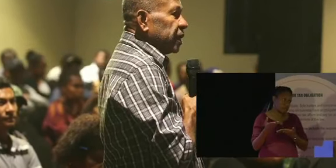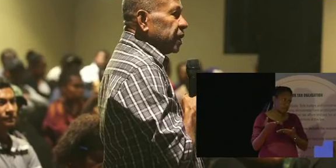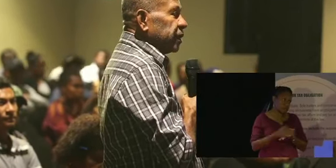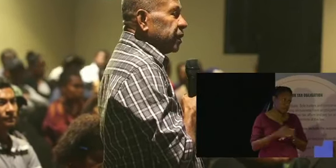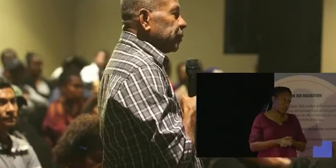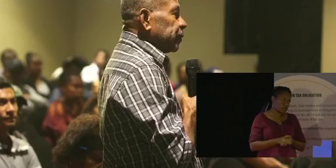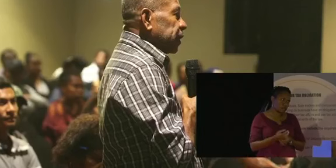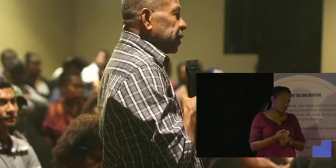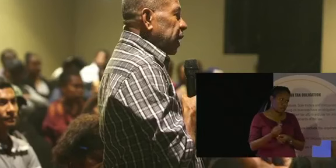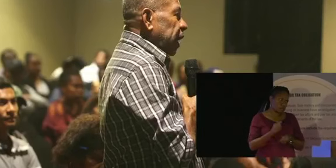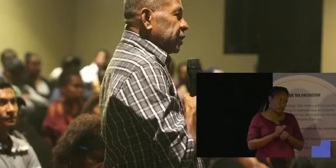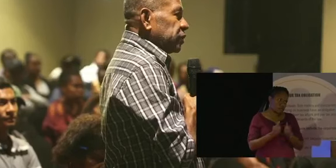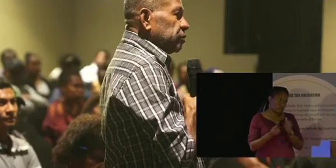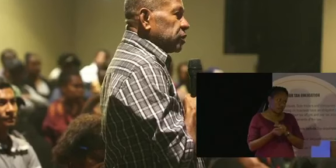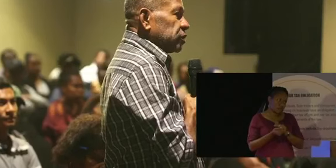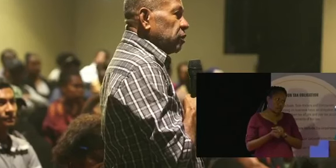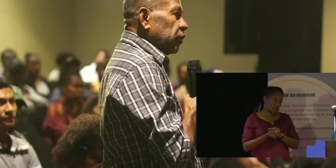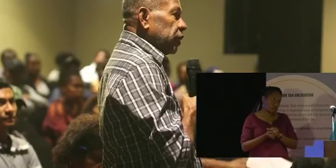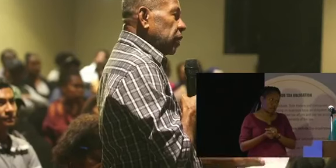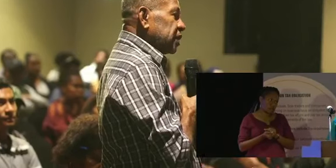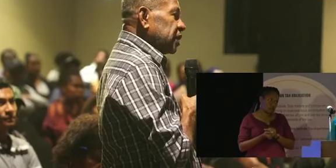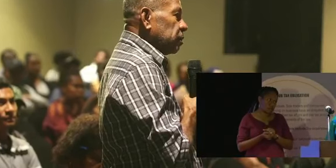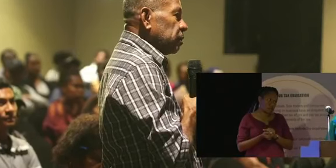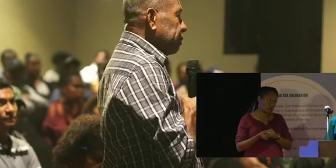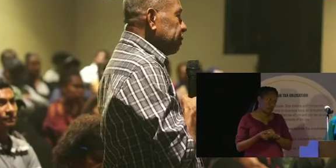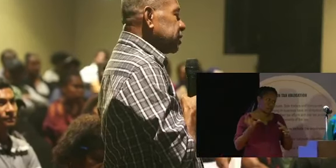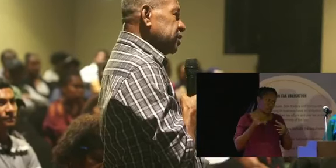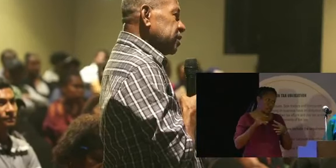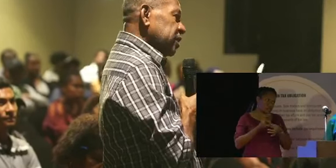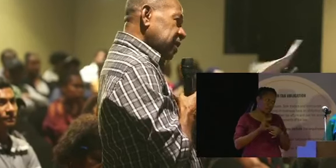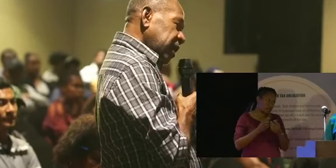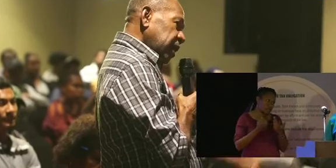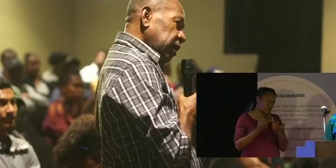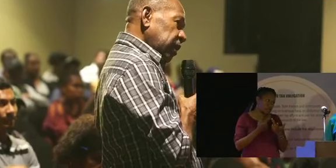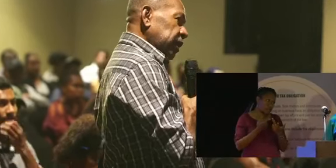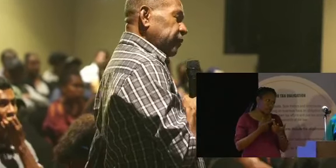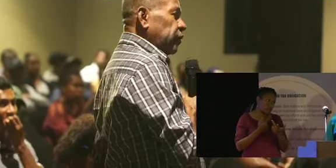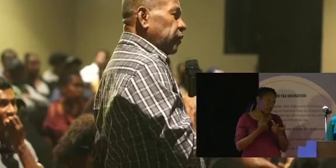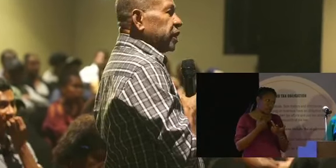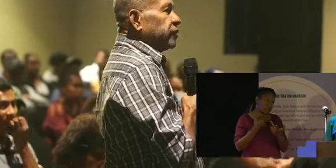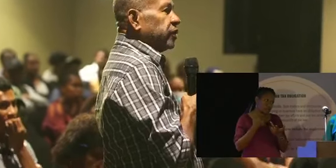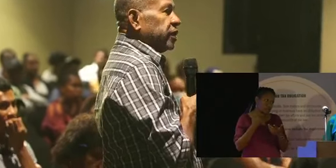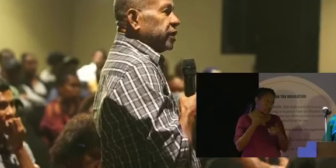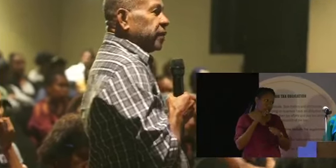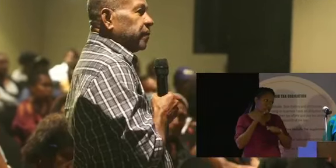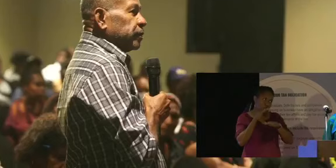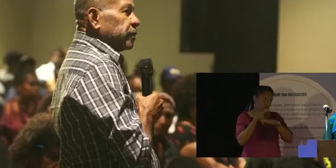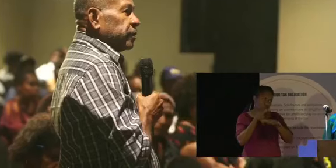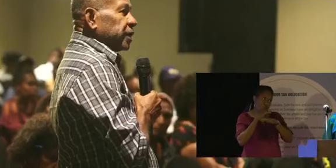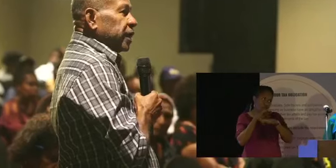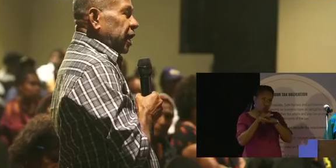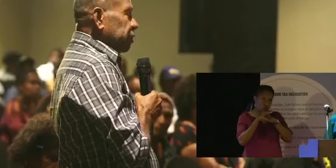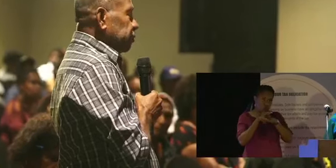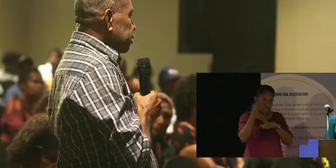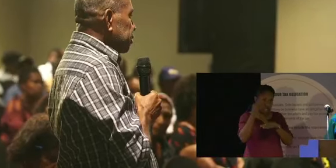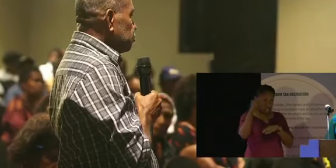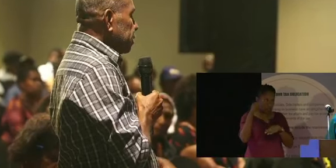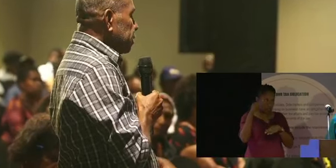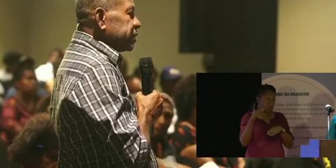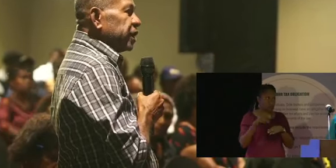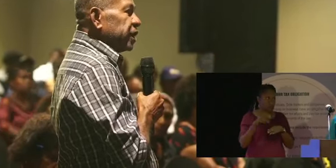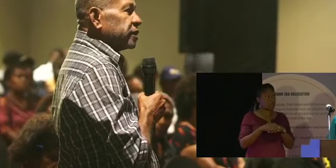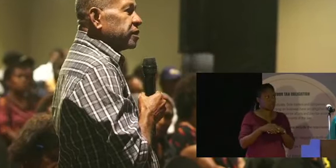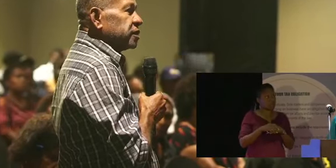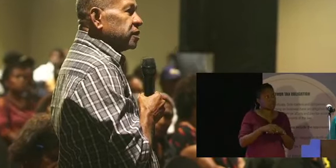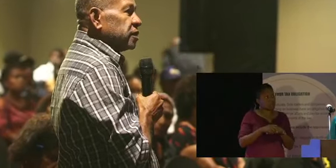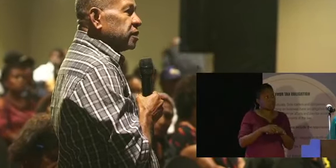plan by engaging more foreign workers by based in a foreign country, and we need to